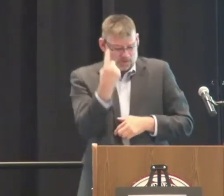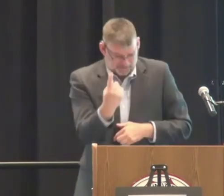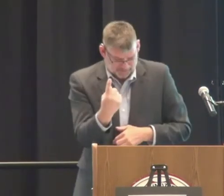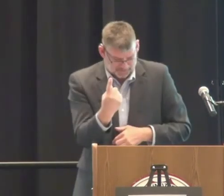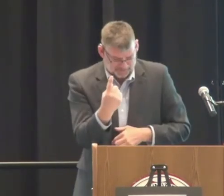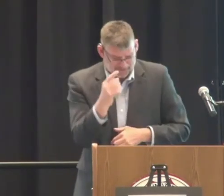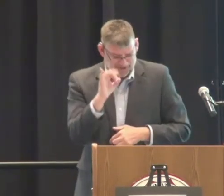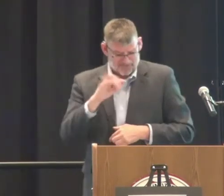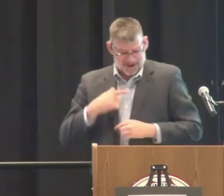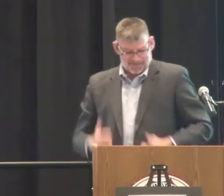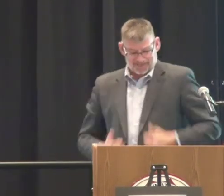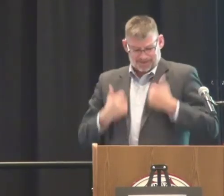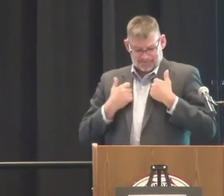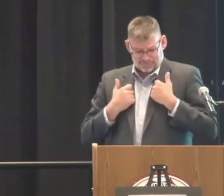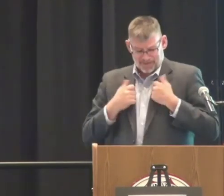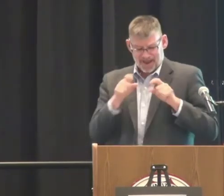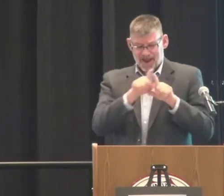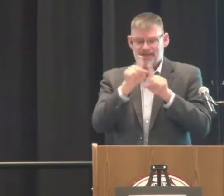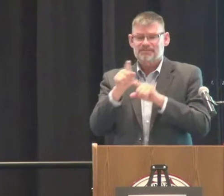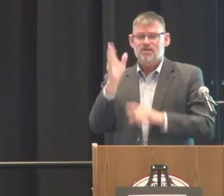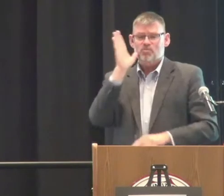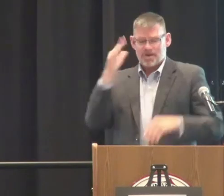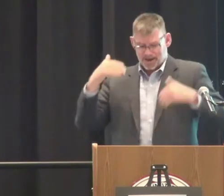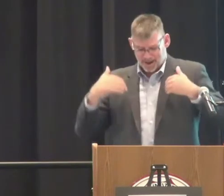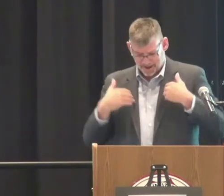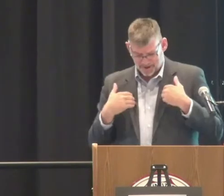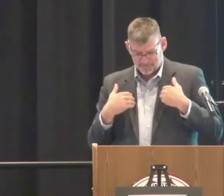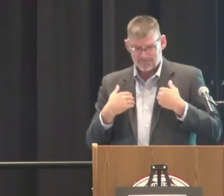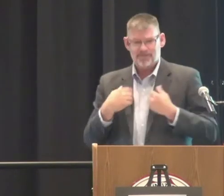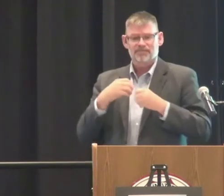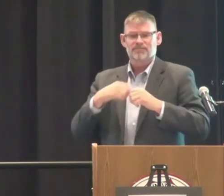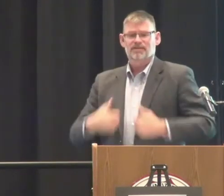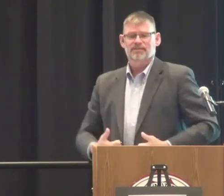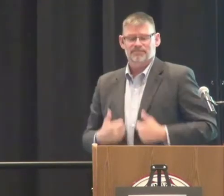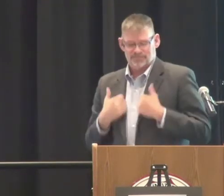He asks only that I live as he would have me